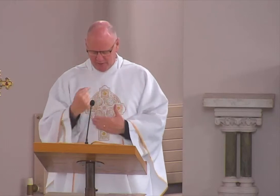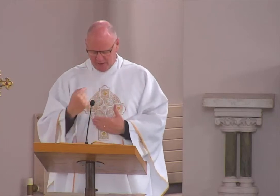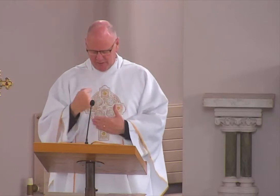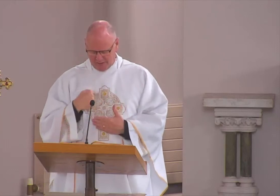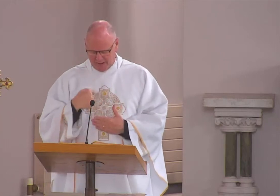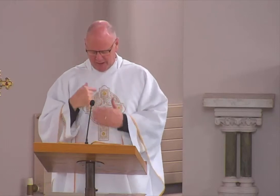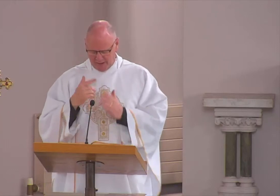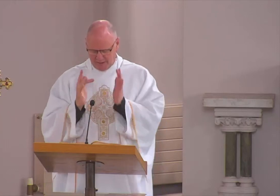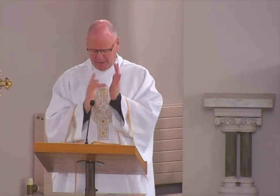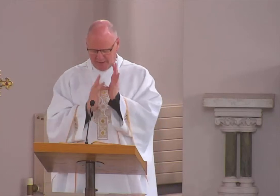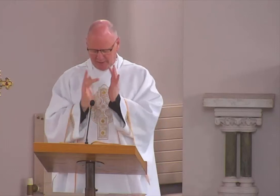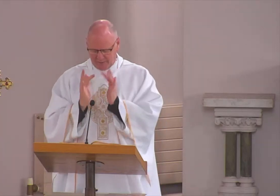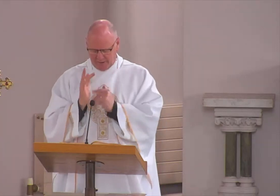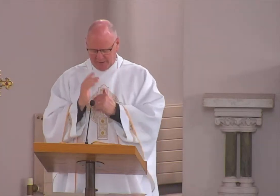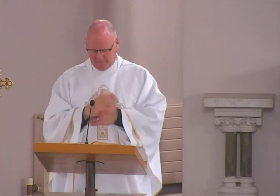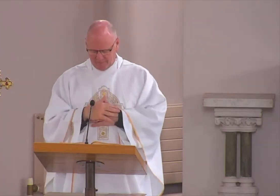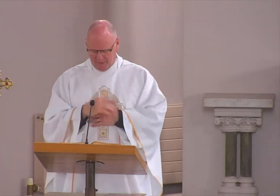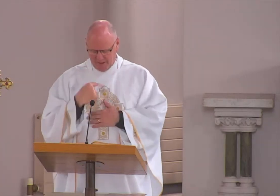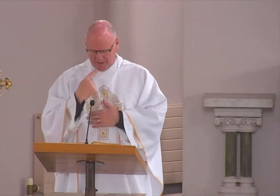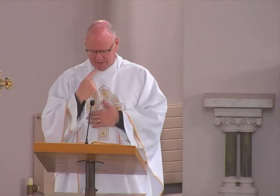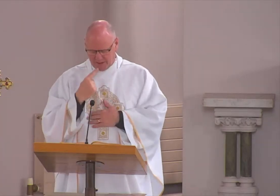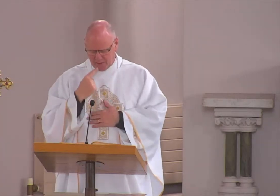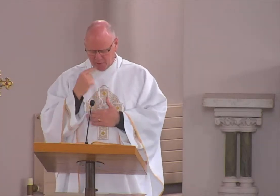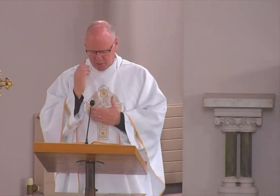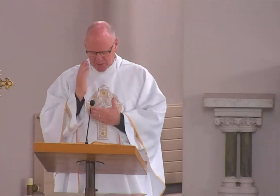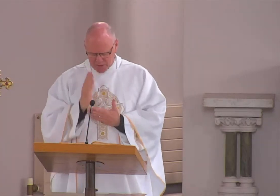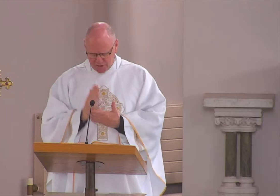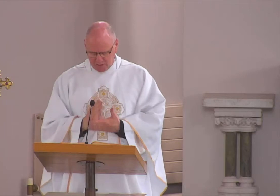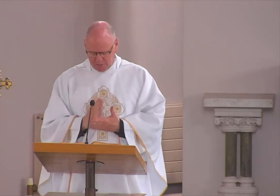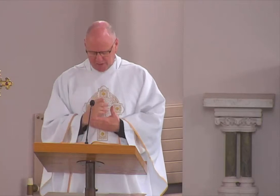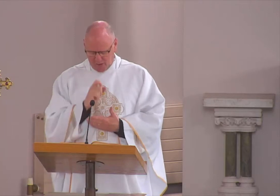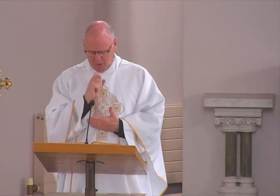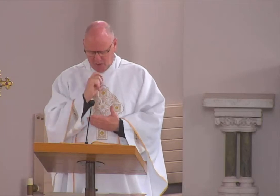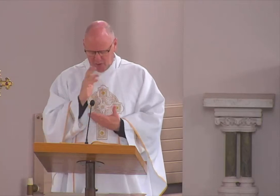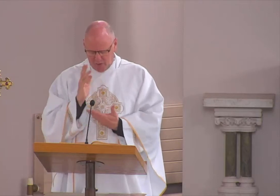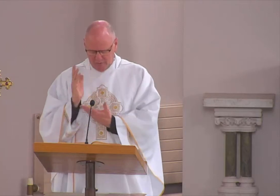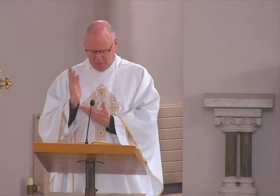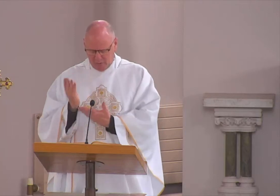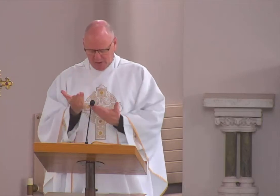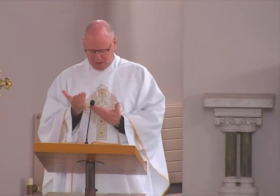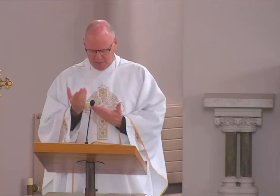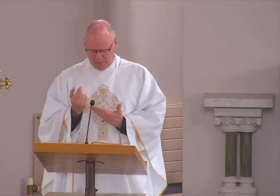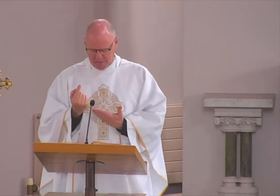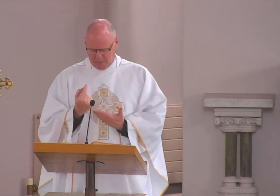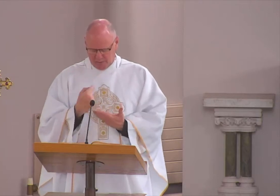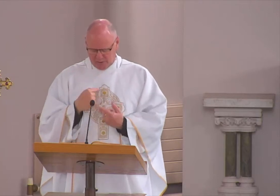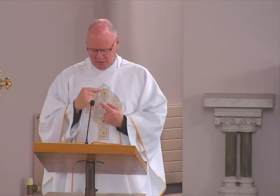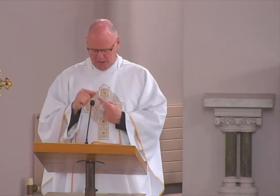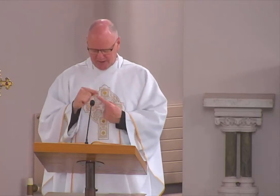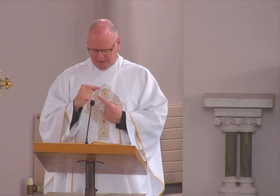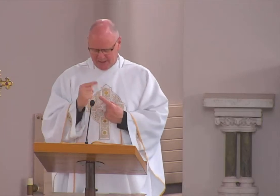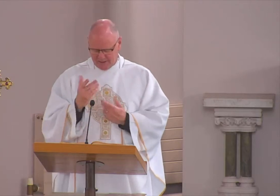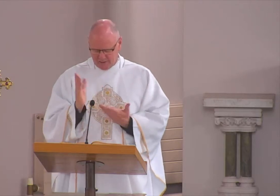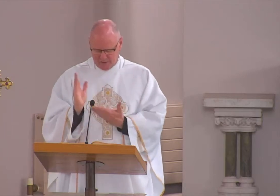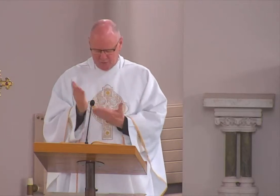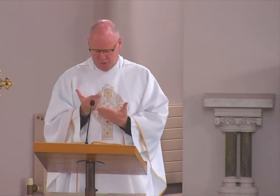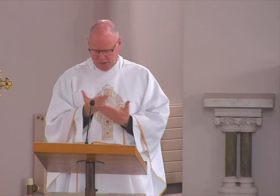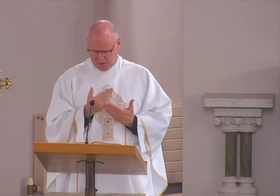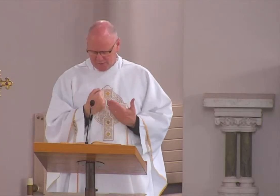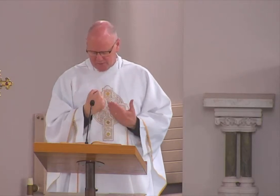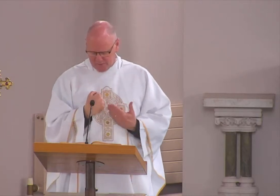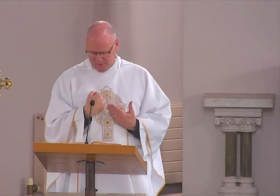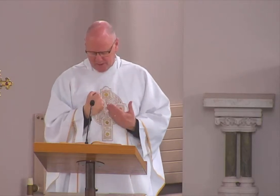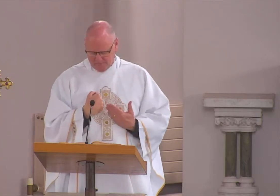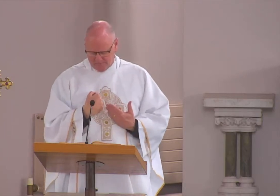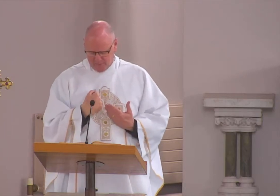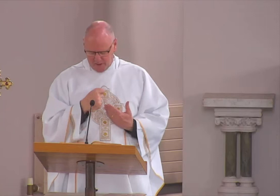believe that I am he. I tell you most solemnly, whoever welcomes the one I send